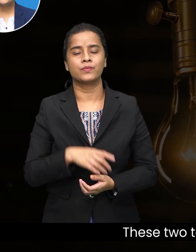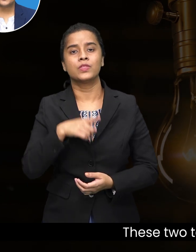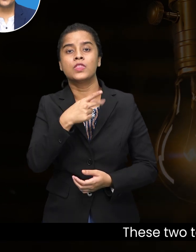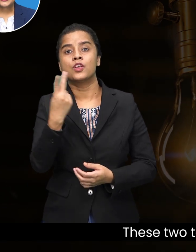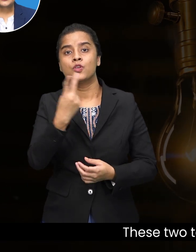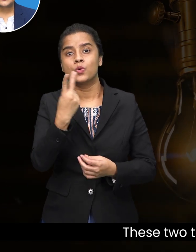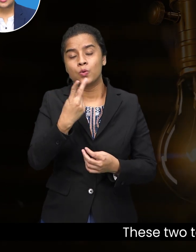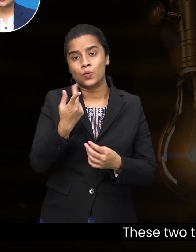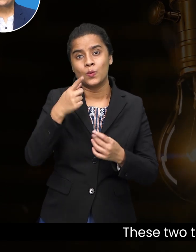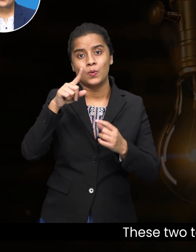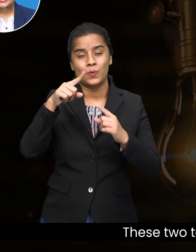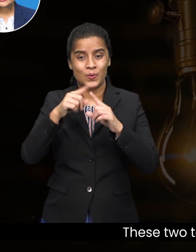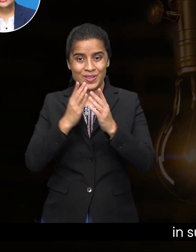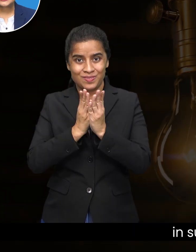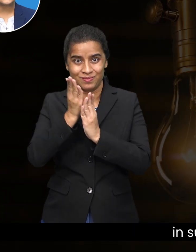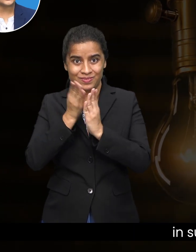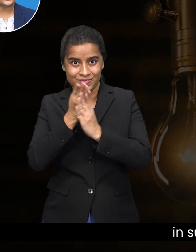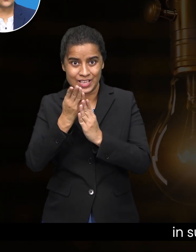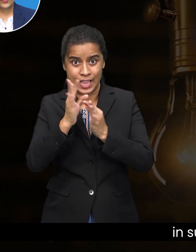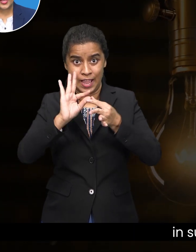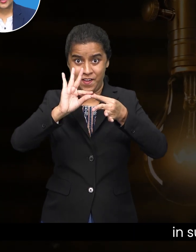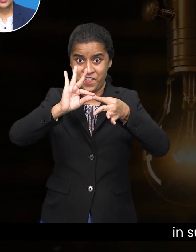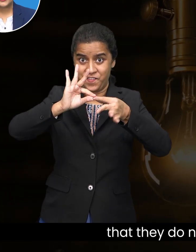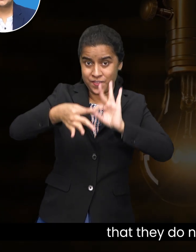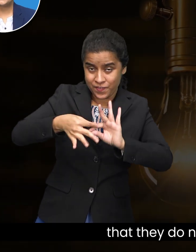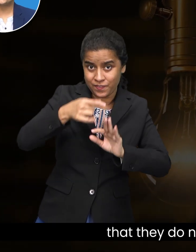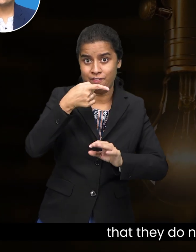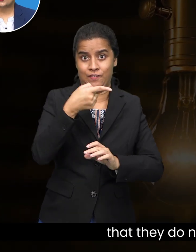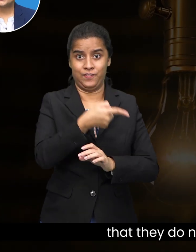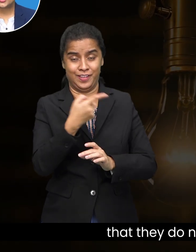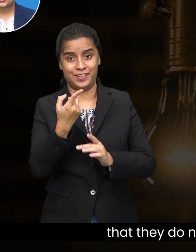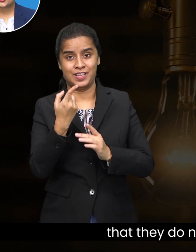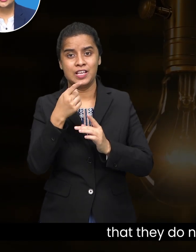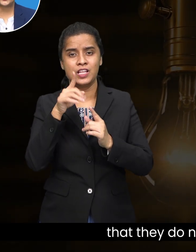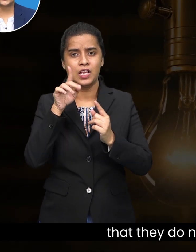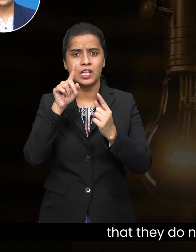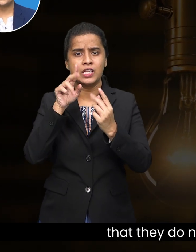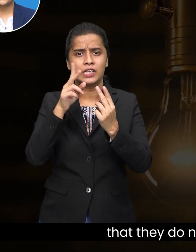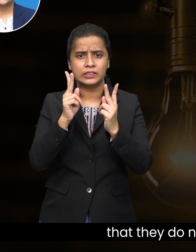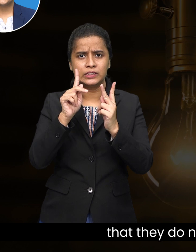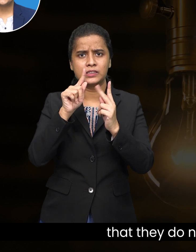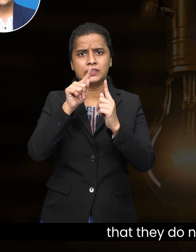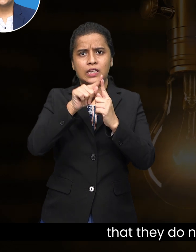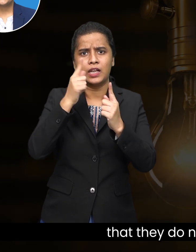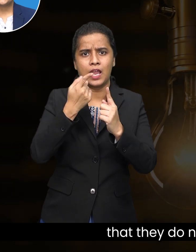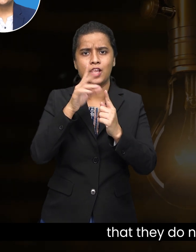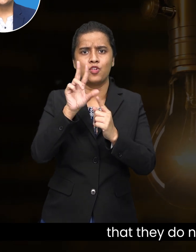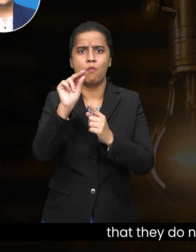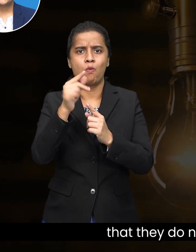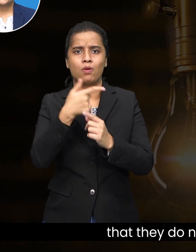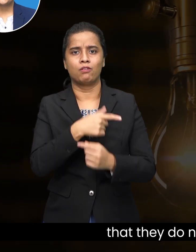These two terminals are fixed in such a way that they do not touch each other.